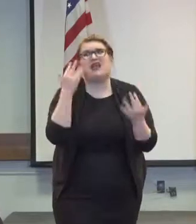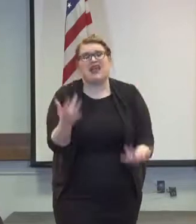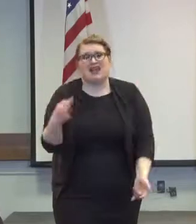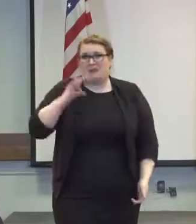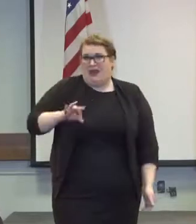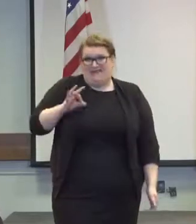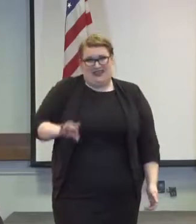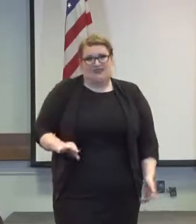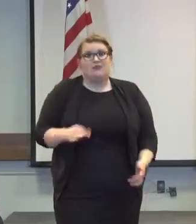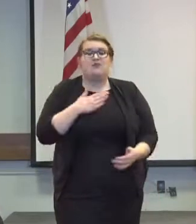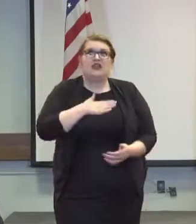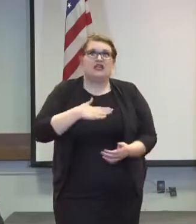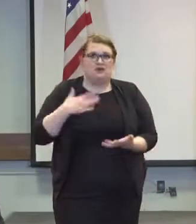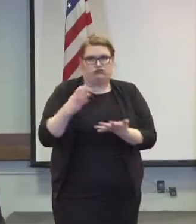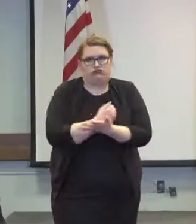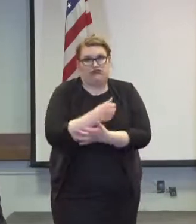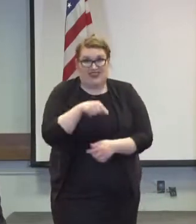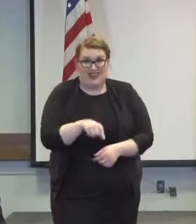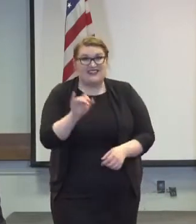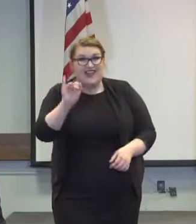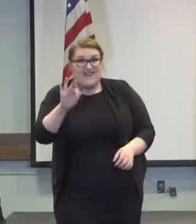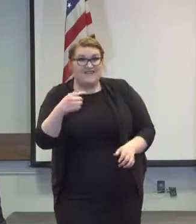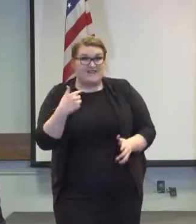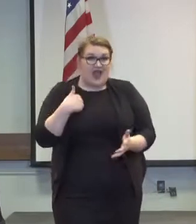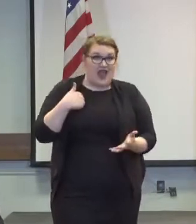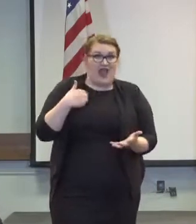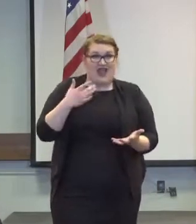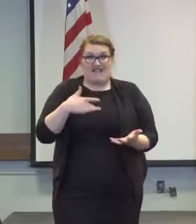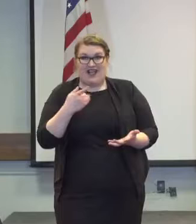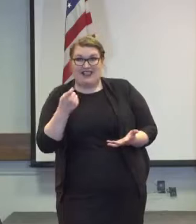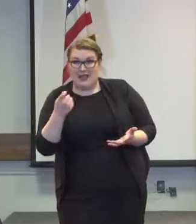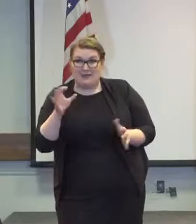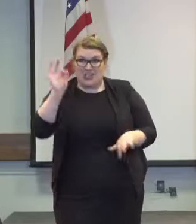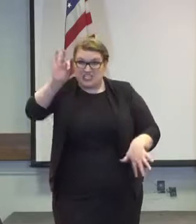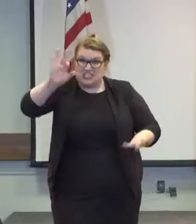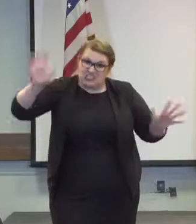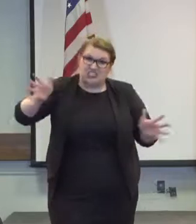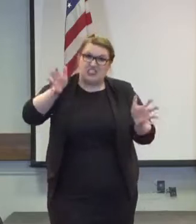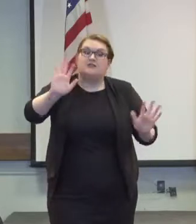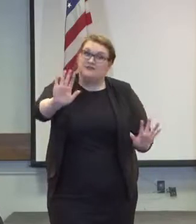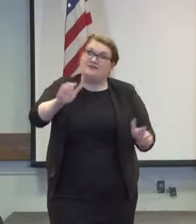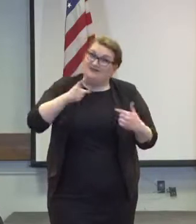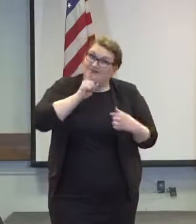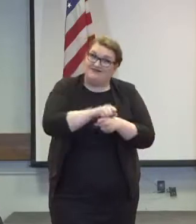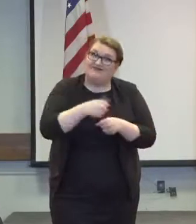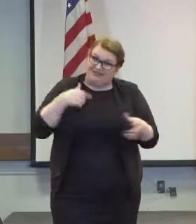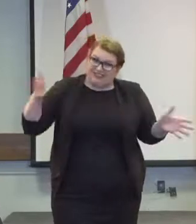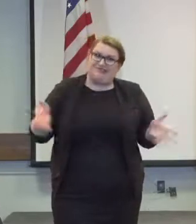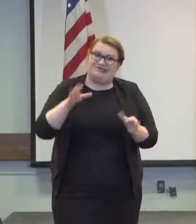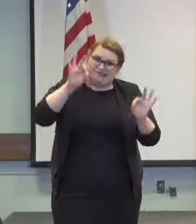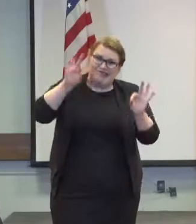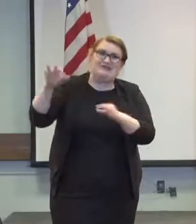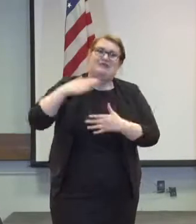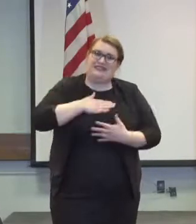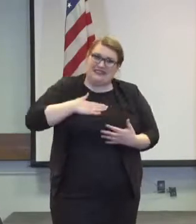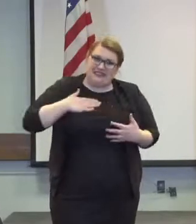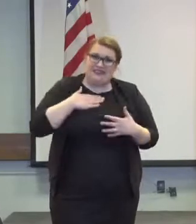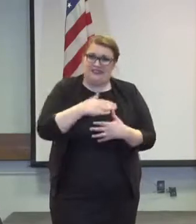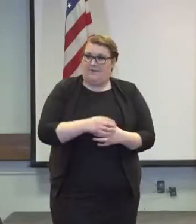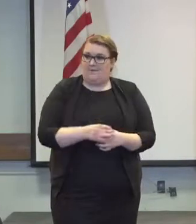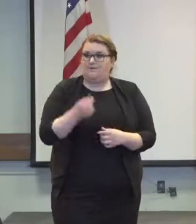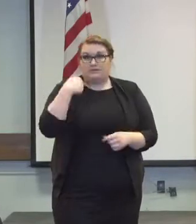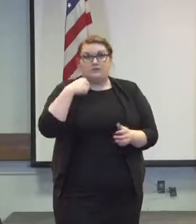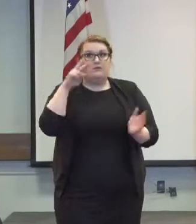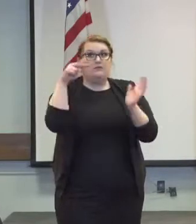these programs. And if I sound a bit evangelistic about this, I am. When I heard the briefing, I had to go and look at